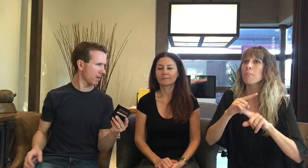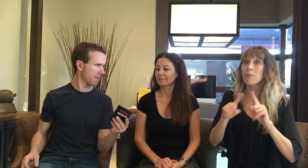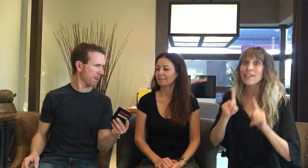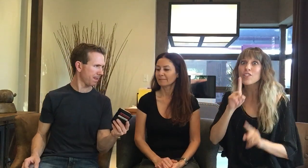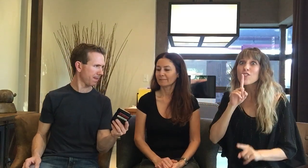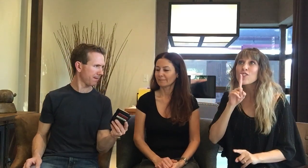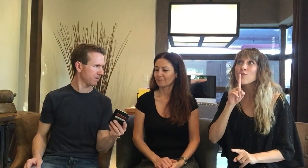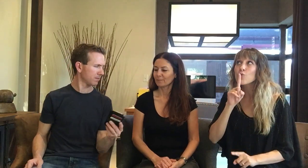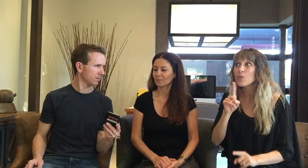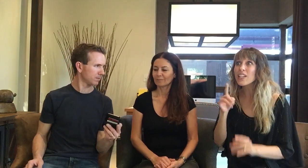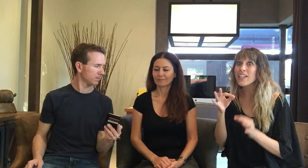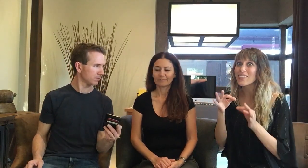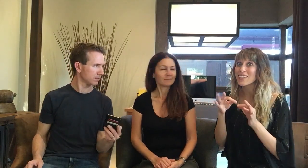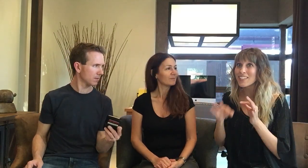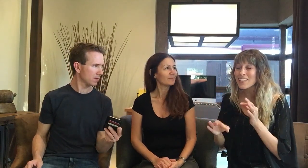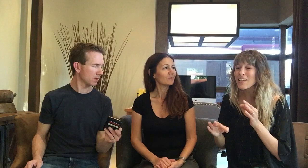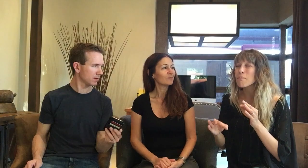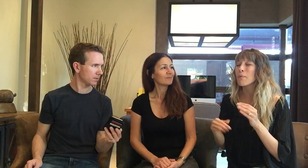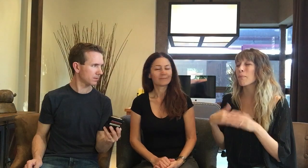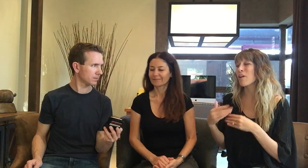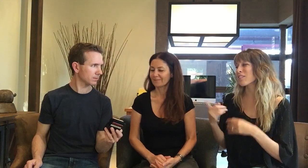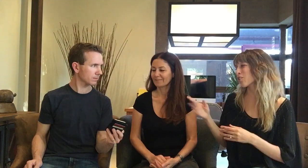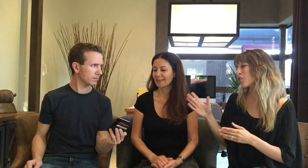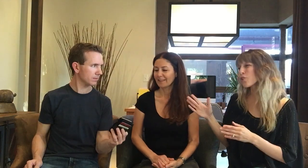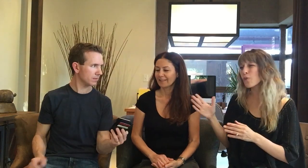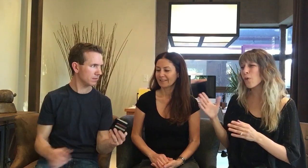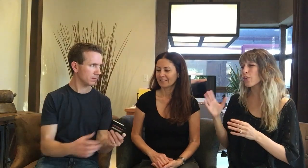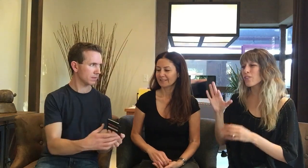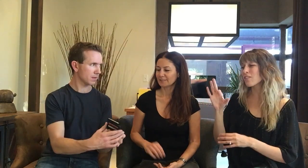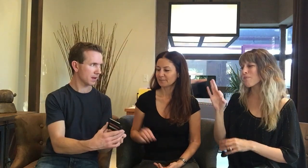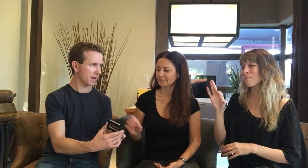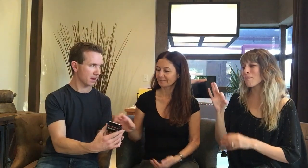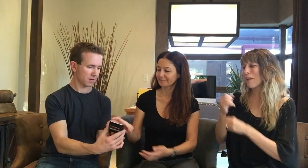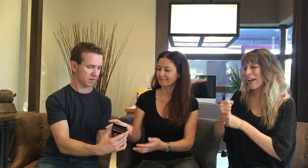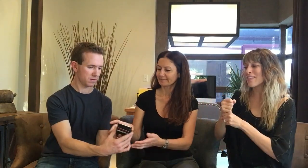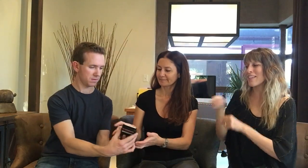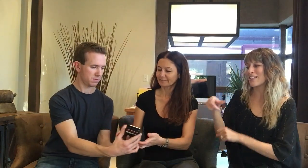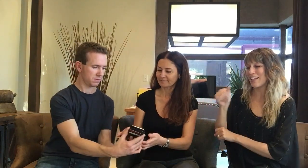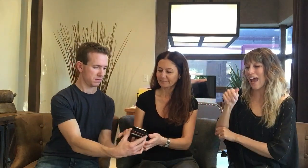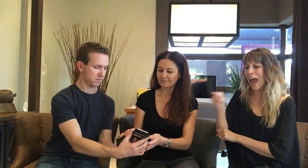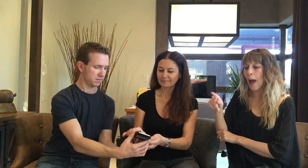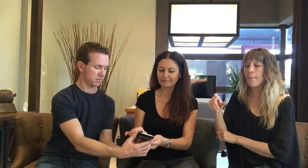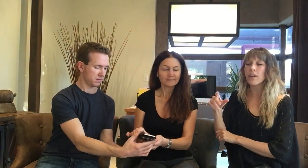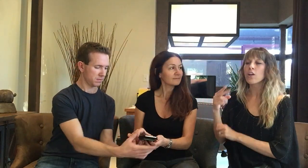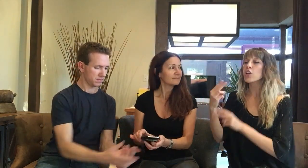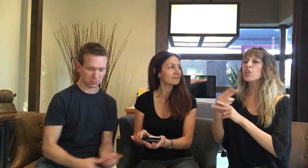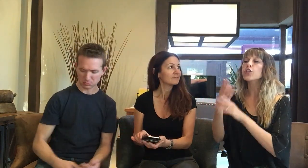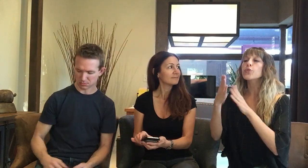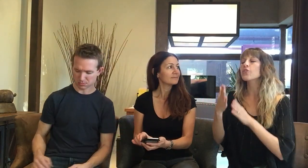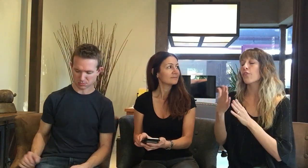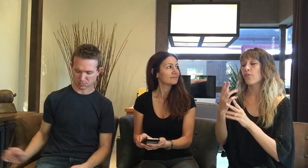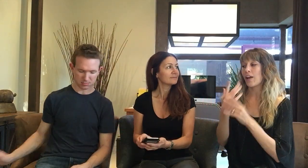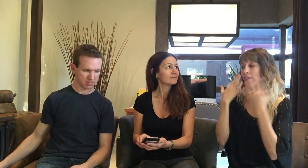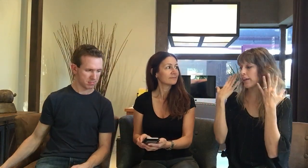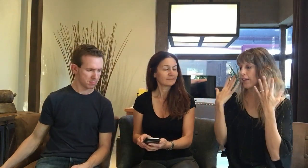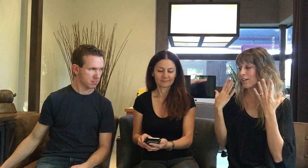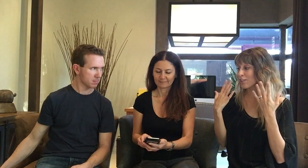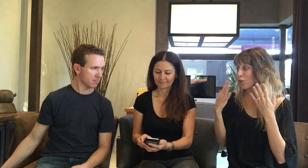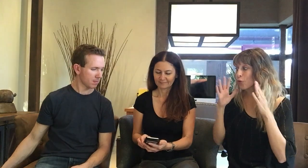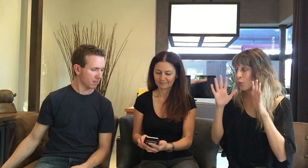but it's really a simple process. You made this app user-friendly, and it's